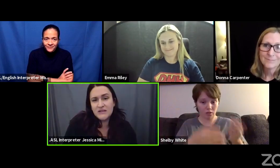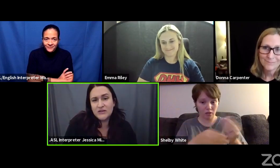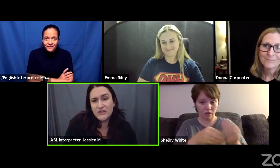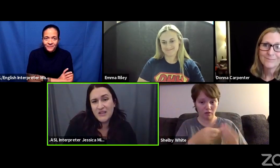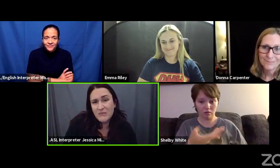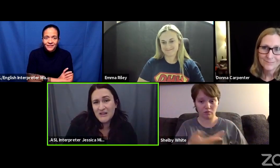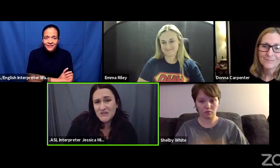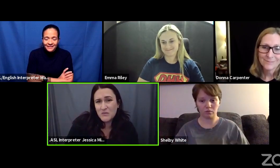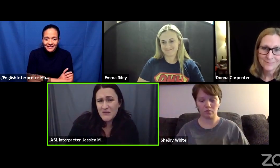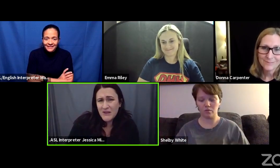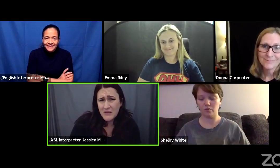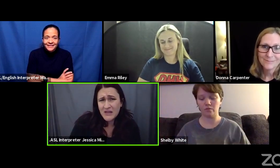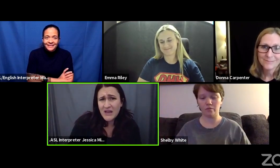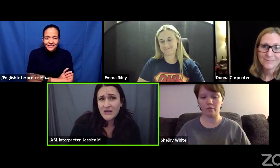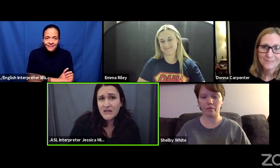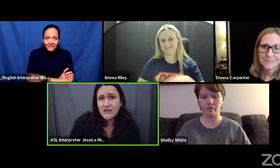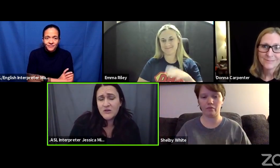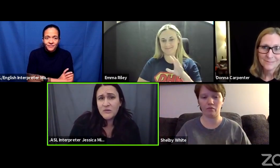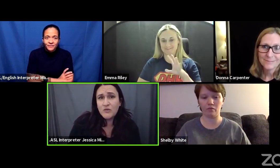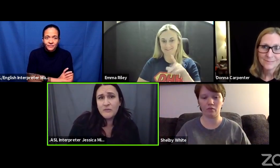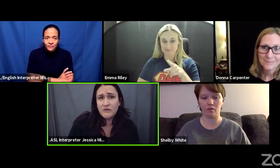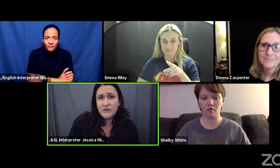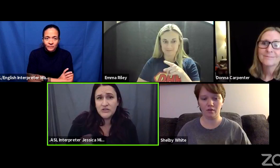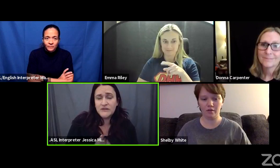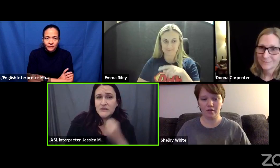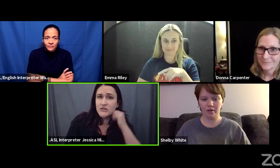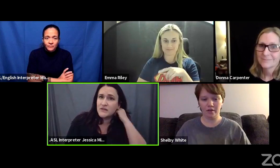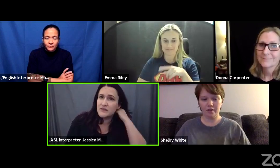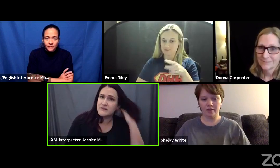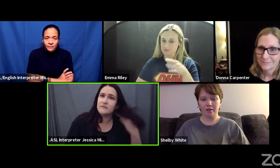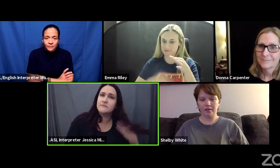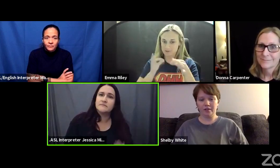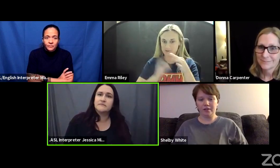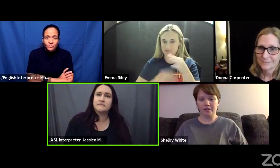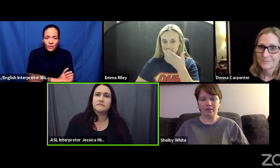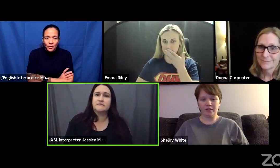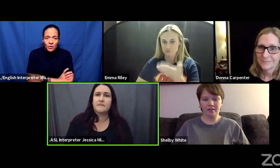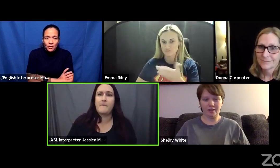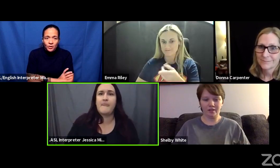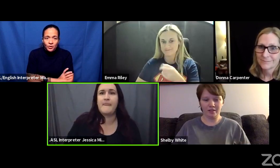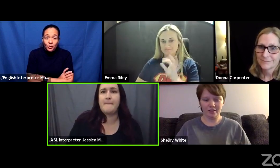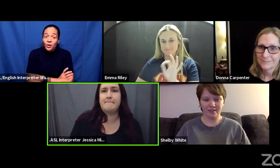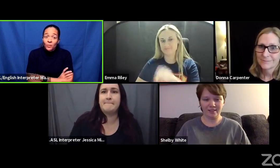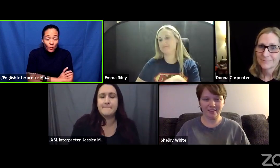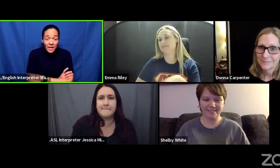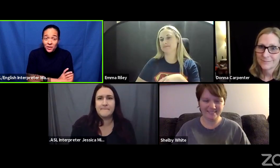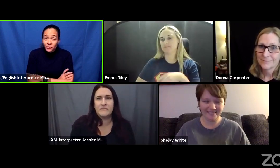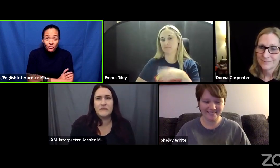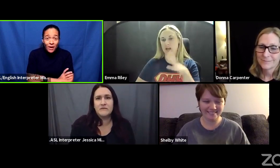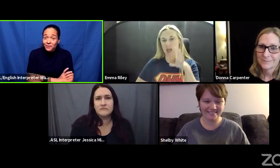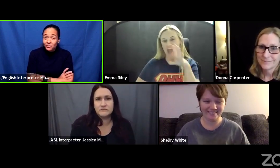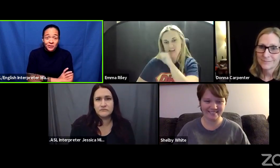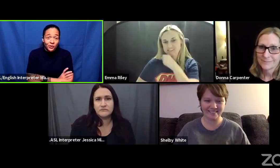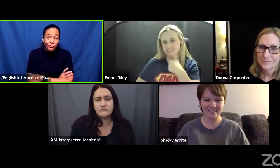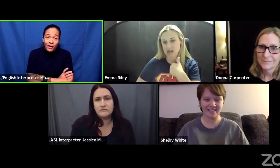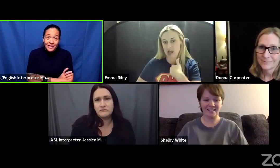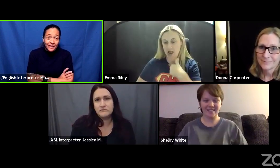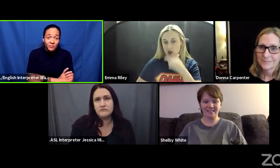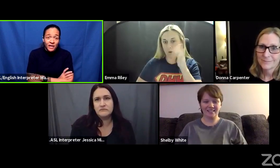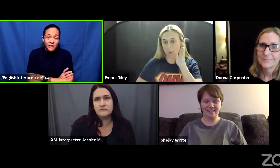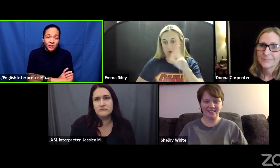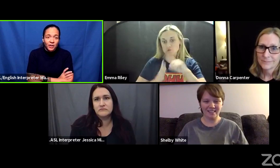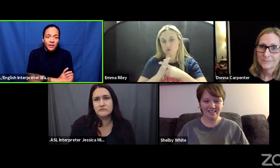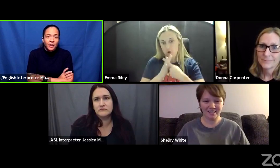to this and learning about it. So maybe Emma could add in a little bit more about what Usher syndrome is. Sure. The way you described it was a